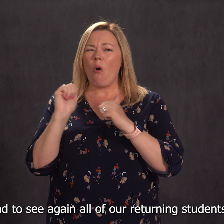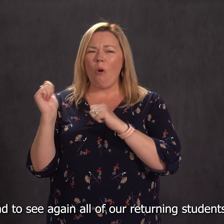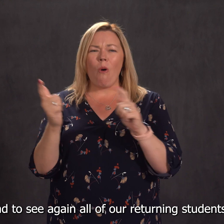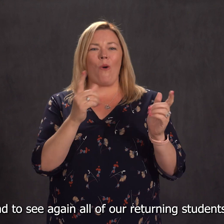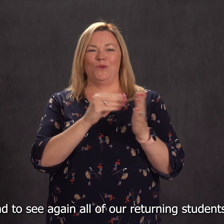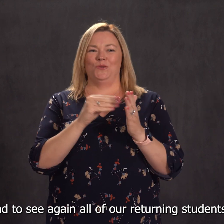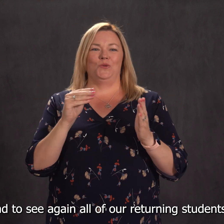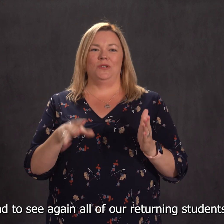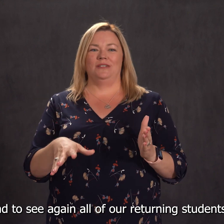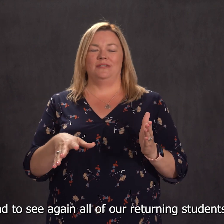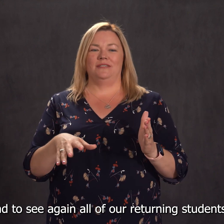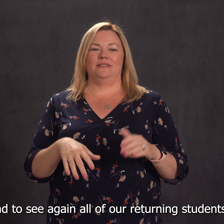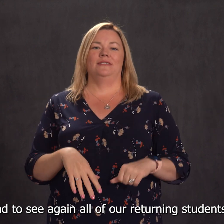all of our returning students.